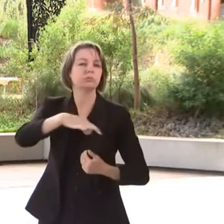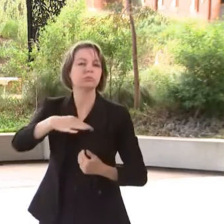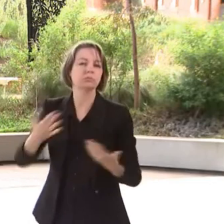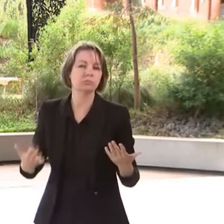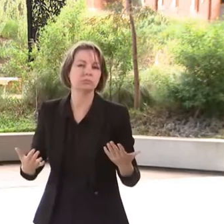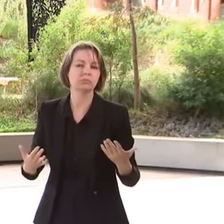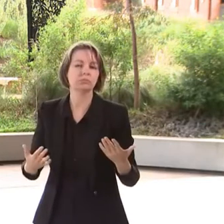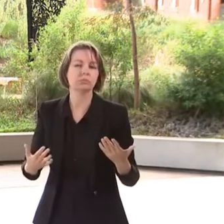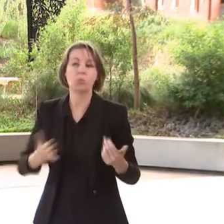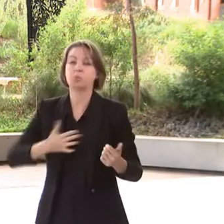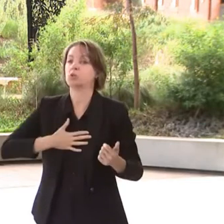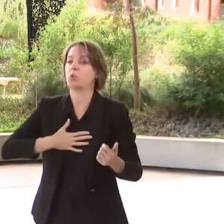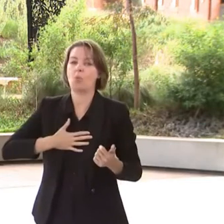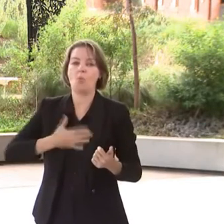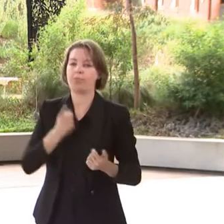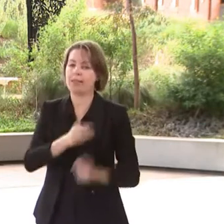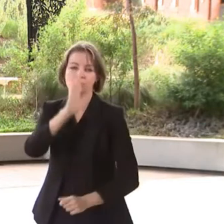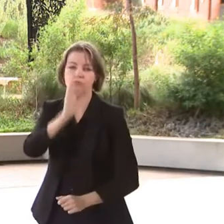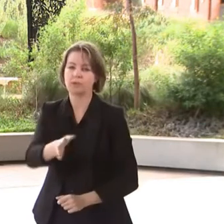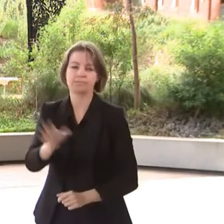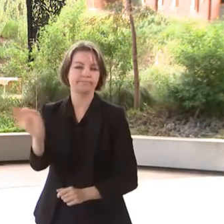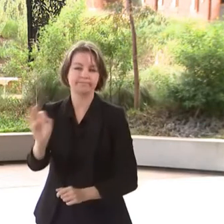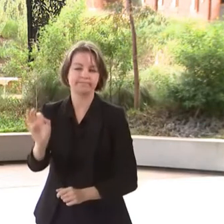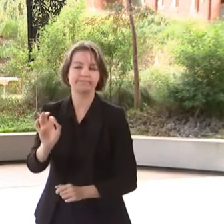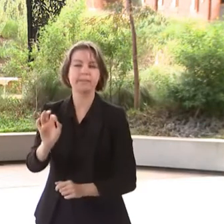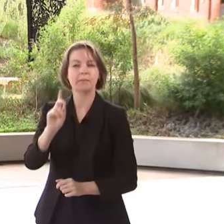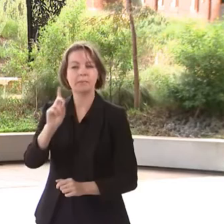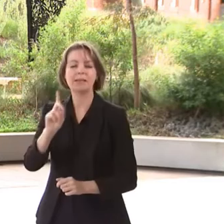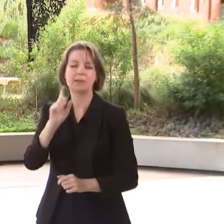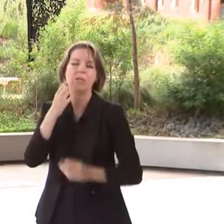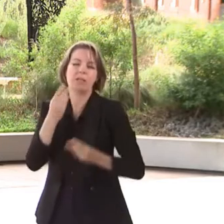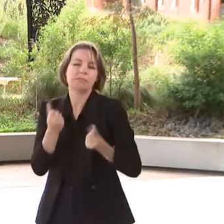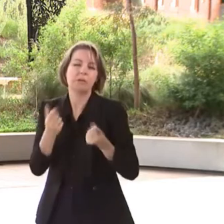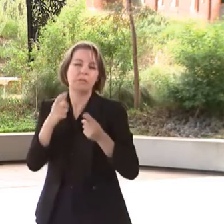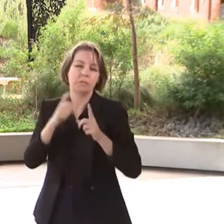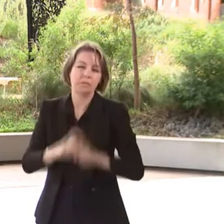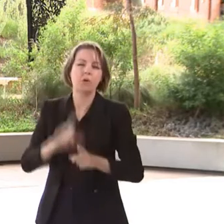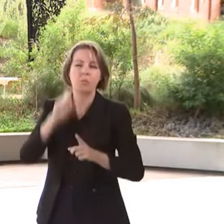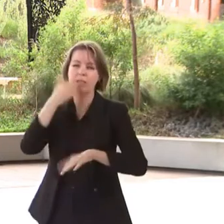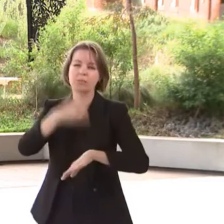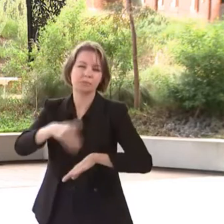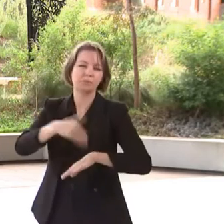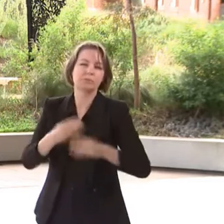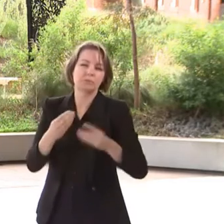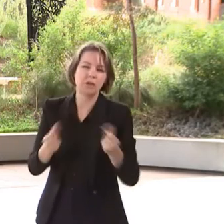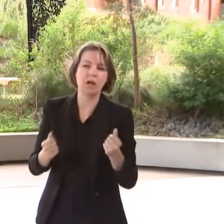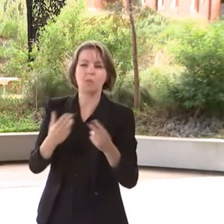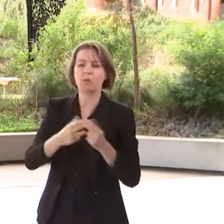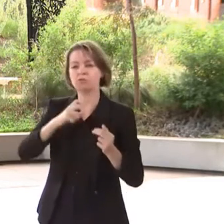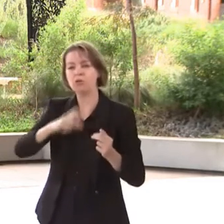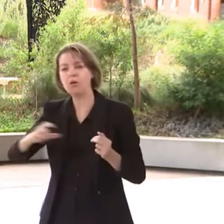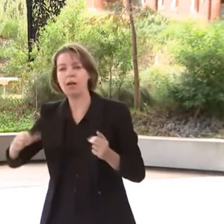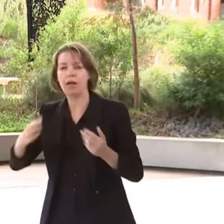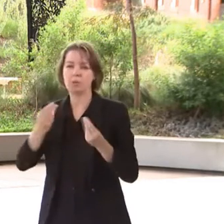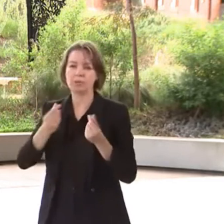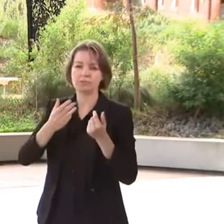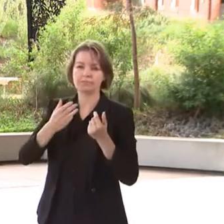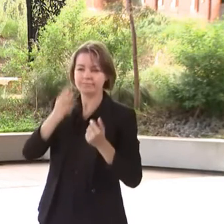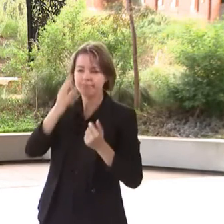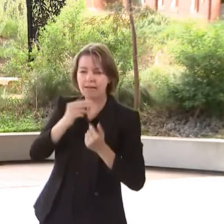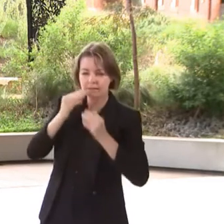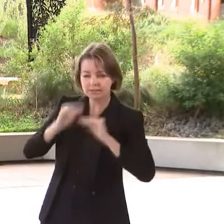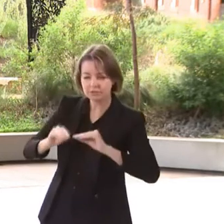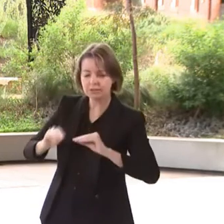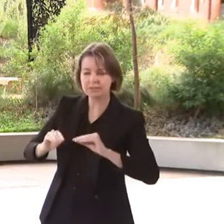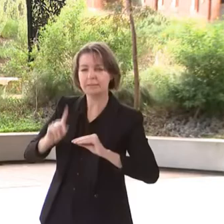see that as a last resort, but there will be difficulties. There will be difficulties with childcare and early childhood education, but we have to make